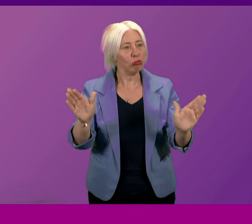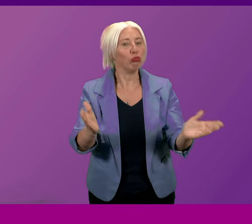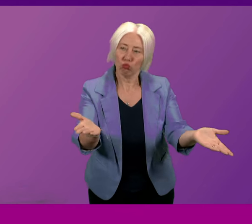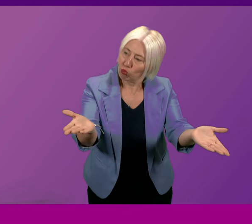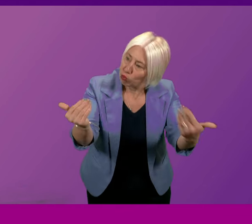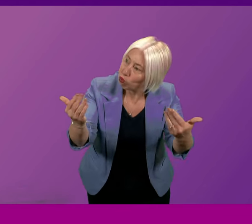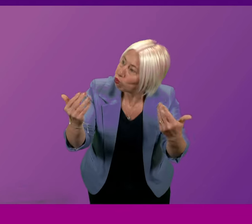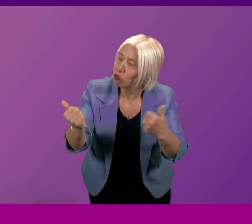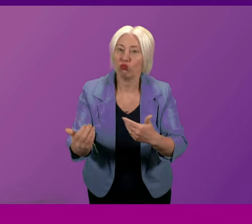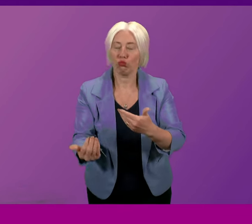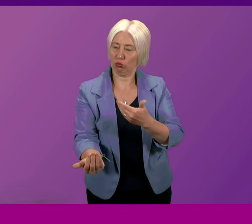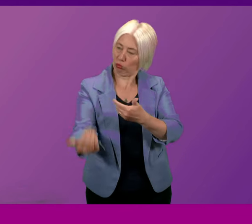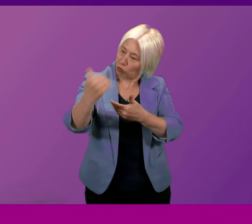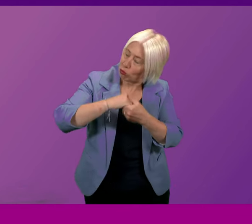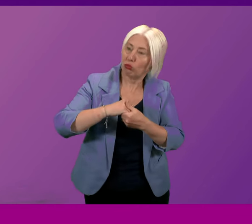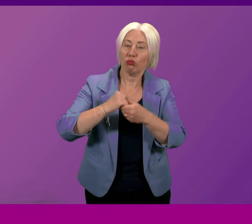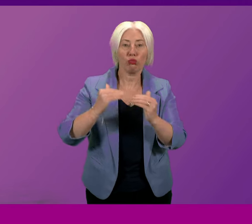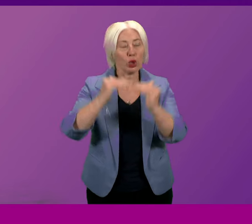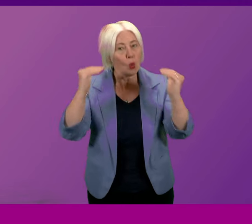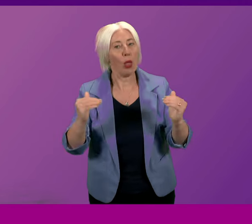of participation and equality.